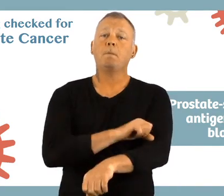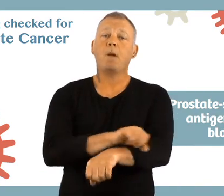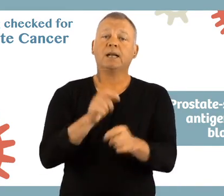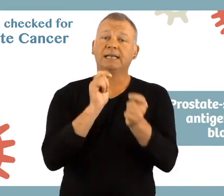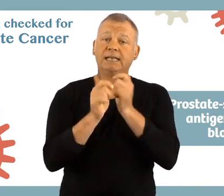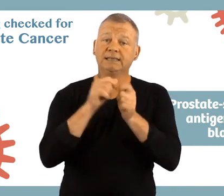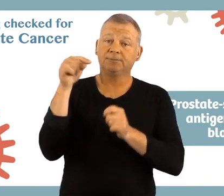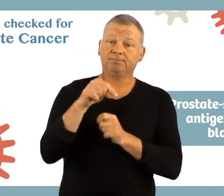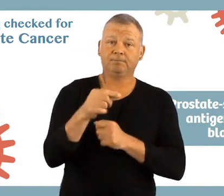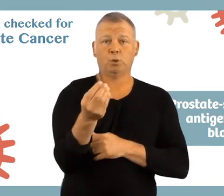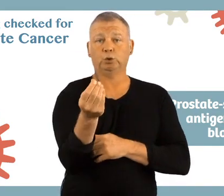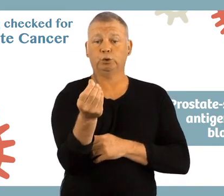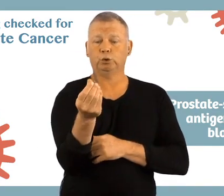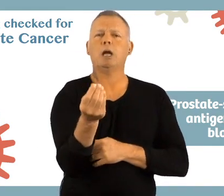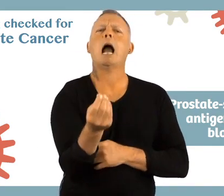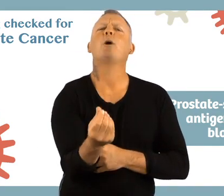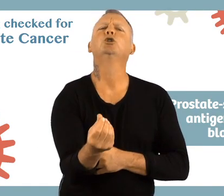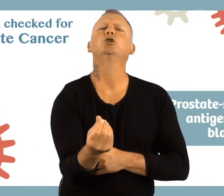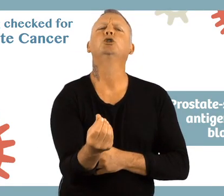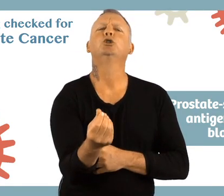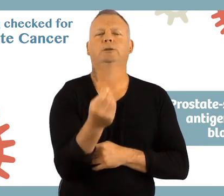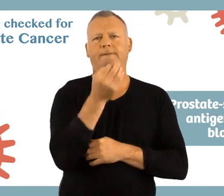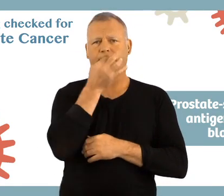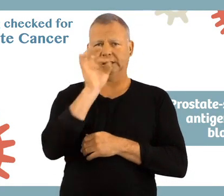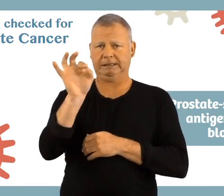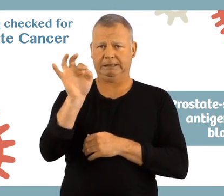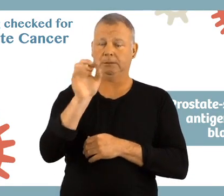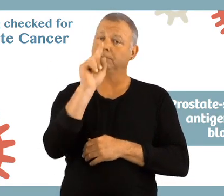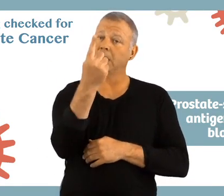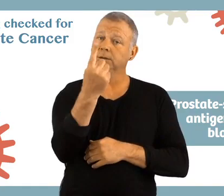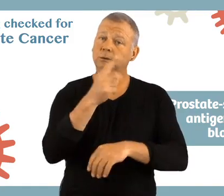The blood test is free, but your doctor's usual charge may apply.